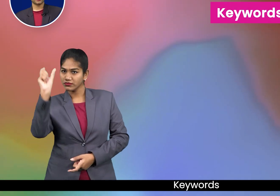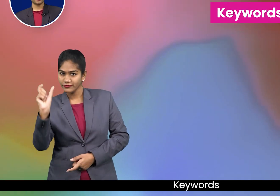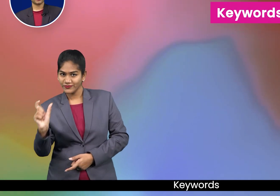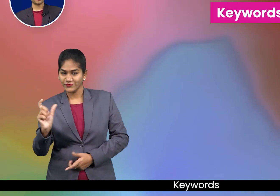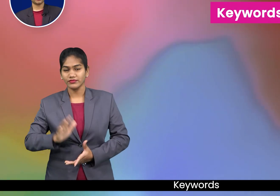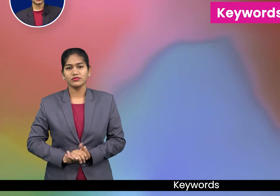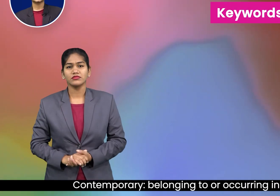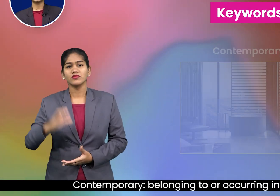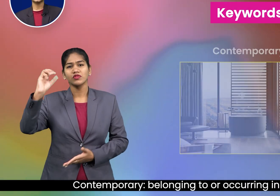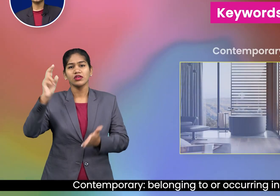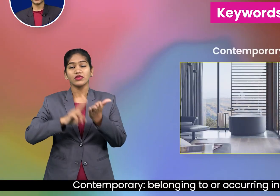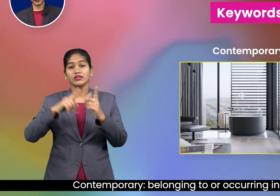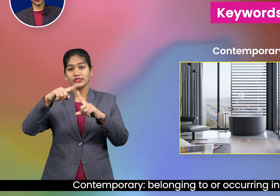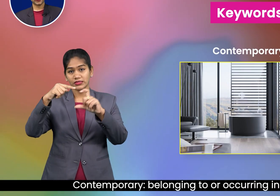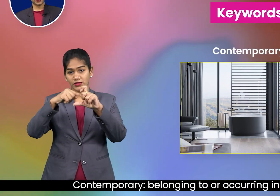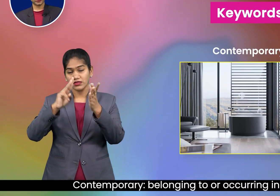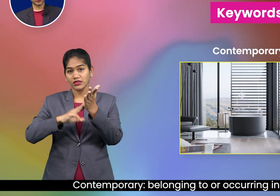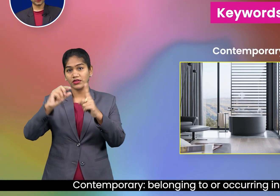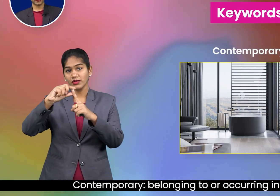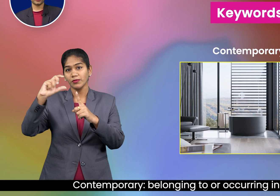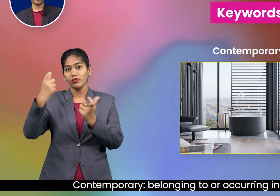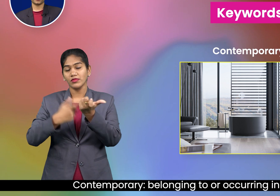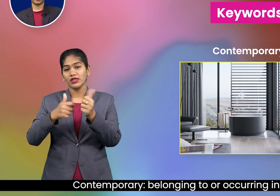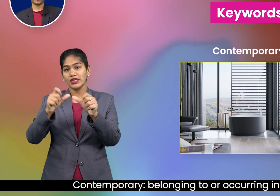Keywords. Contemporary.